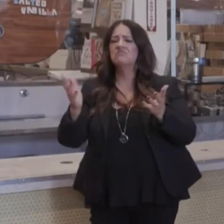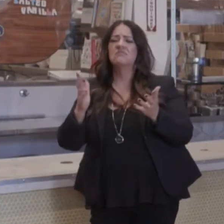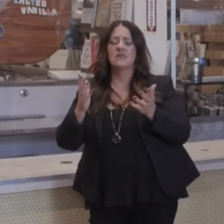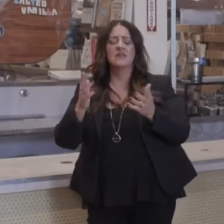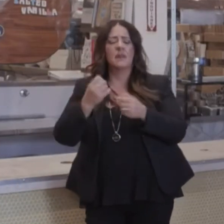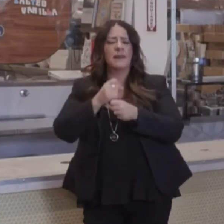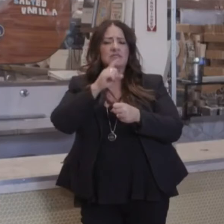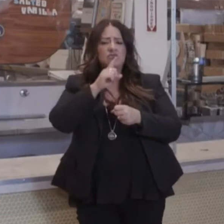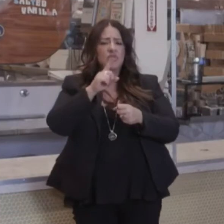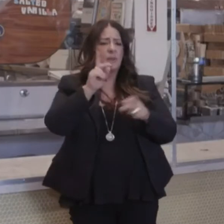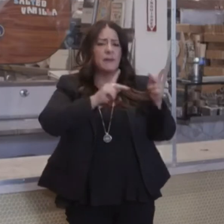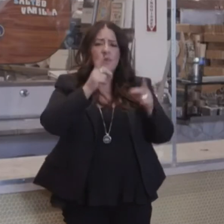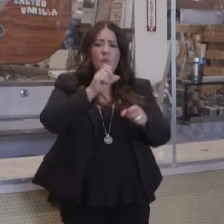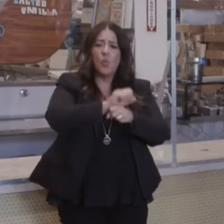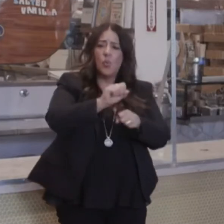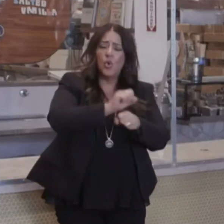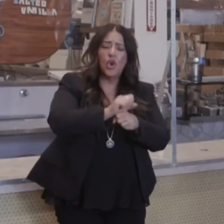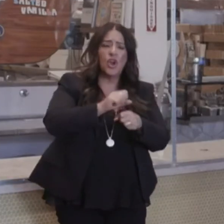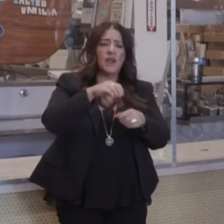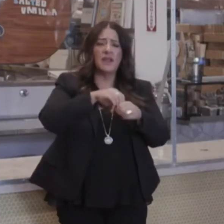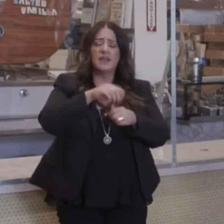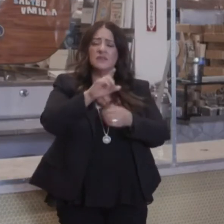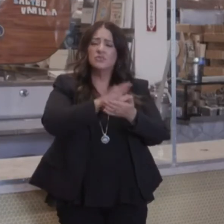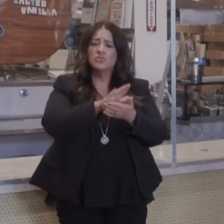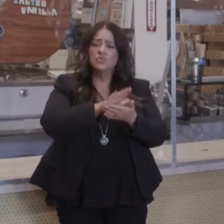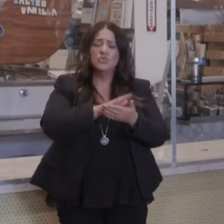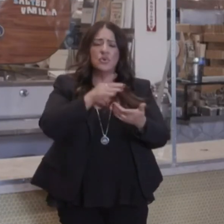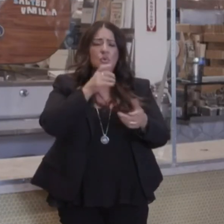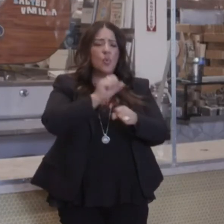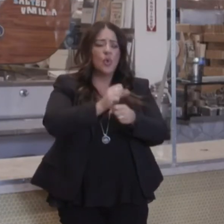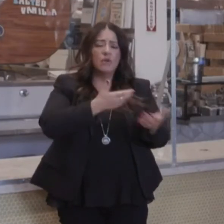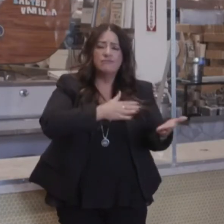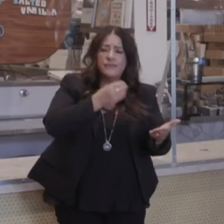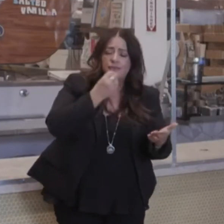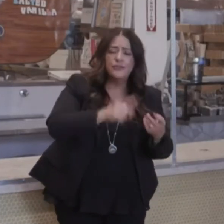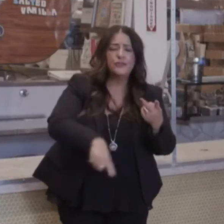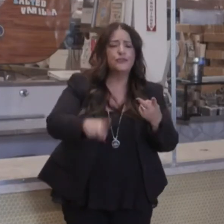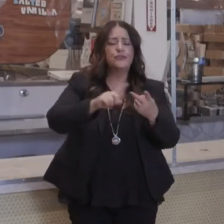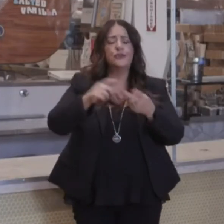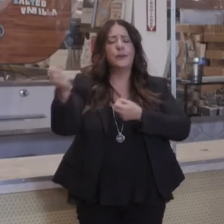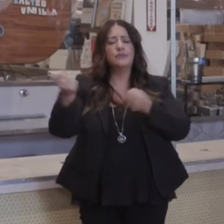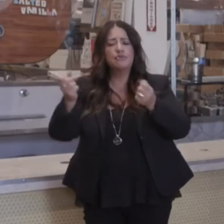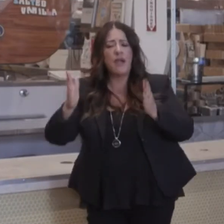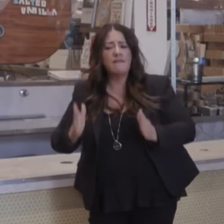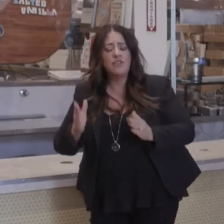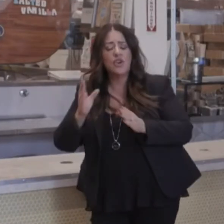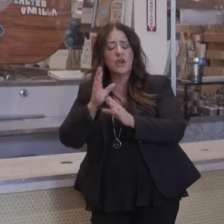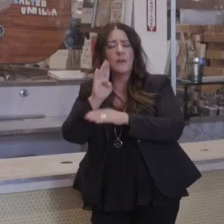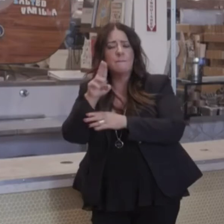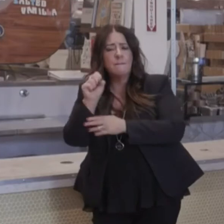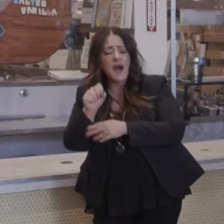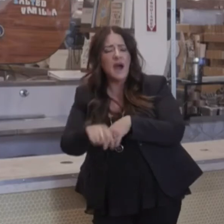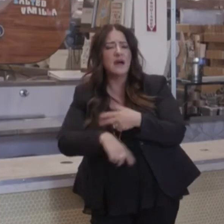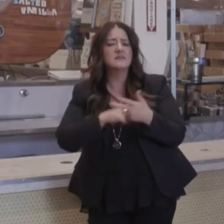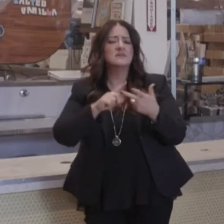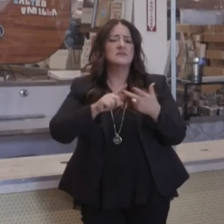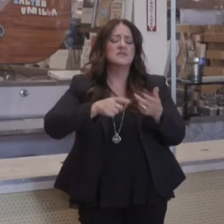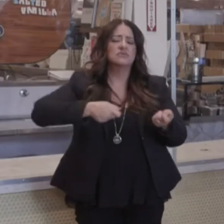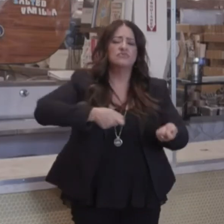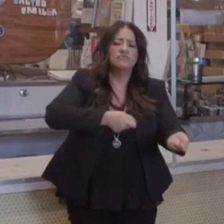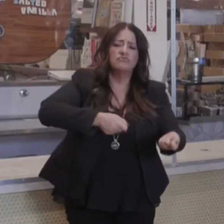sure our custodial staff and our bus drivers and our cafeteria workers are all supported in these efforts. We've got a framework to get